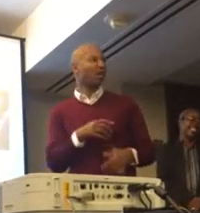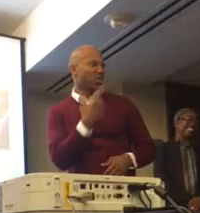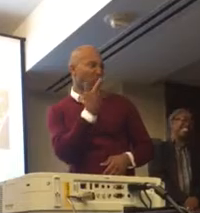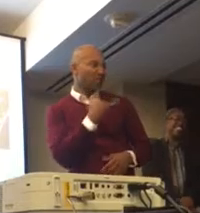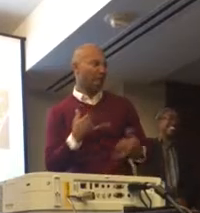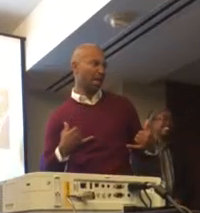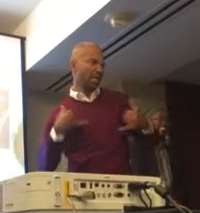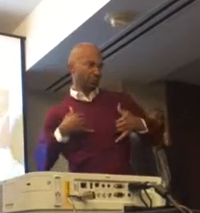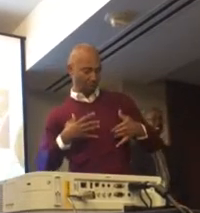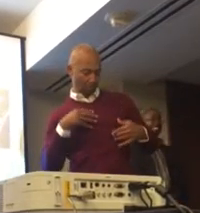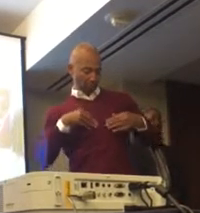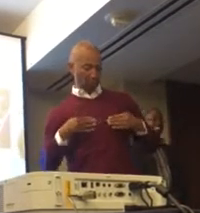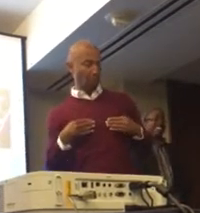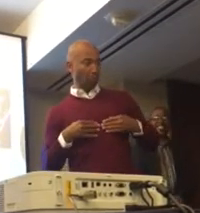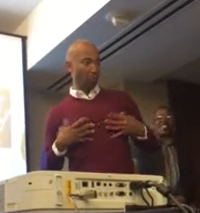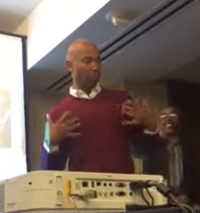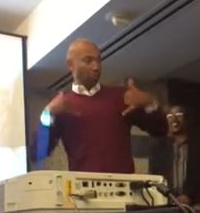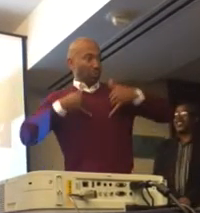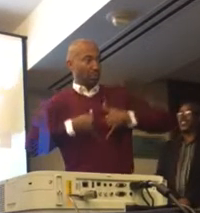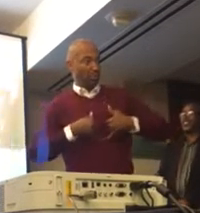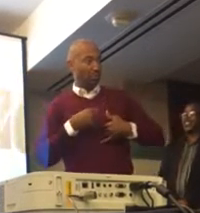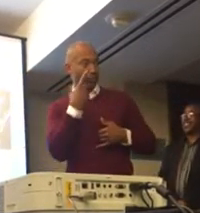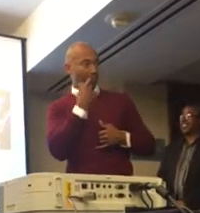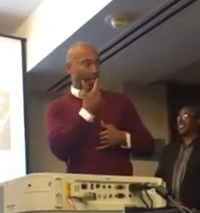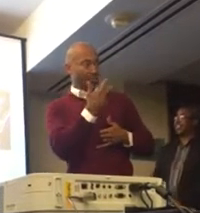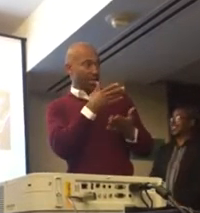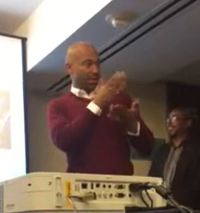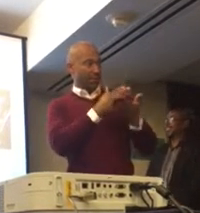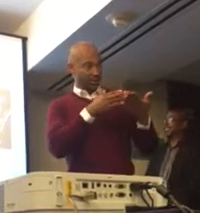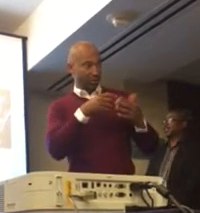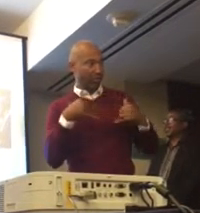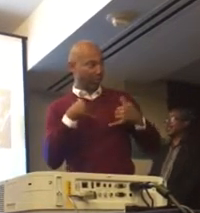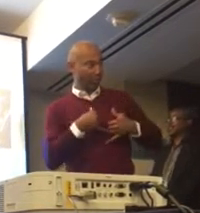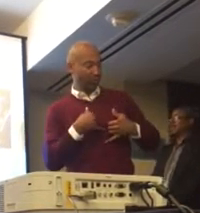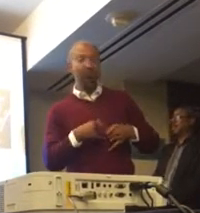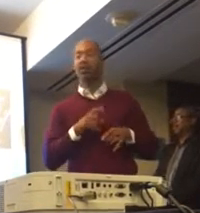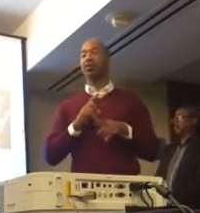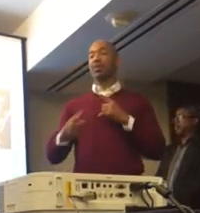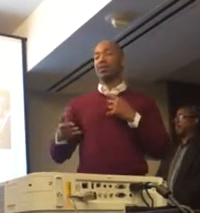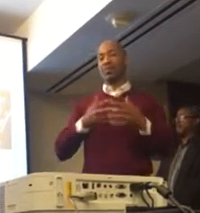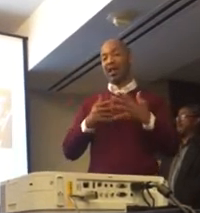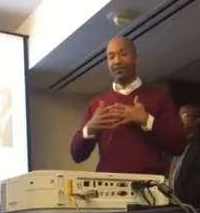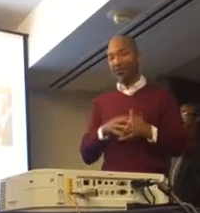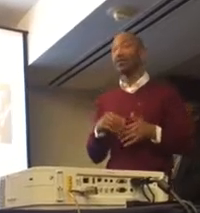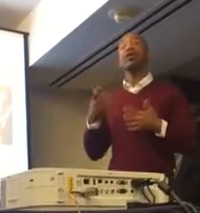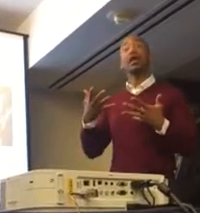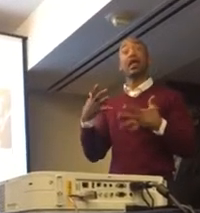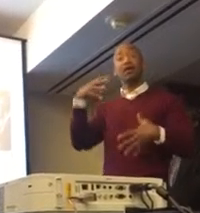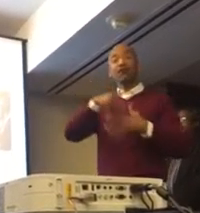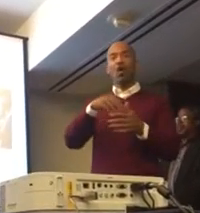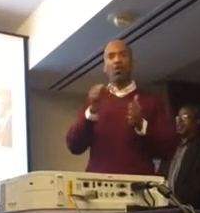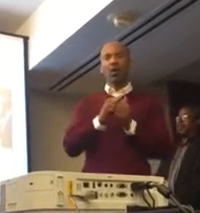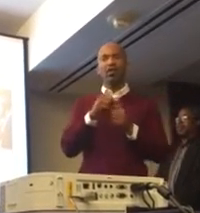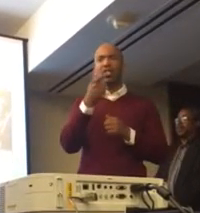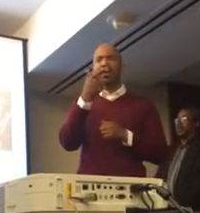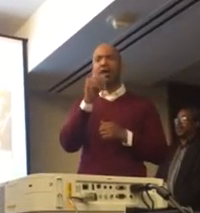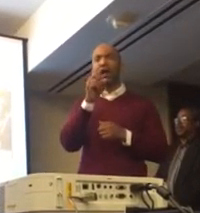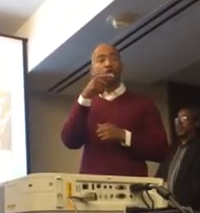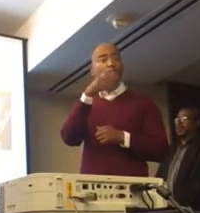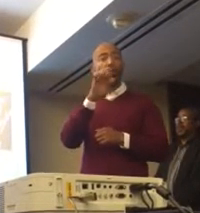had conformed to what was acceptable in the gospel community. But when he started being his true self,